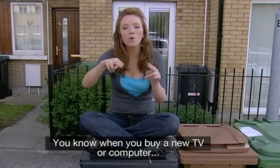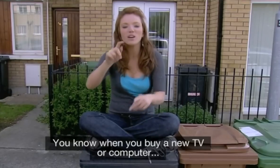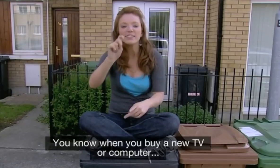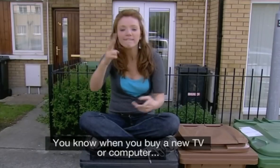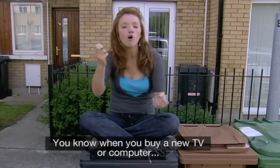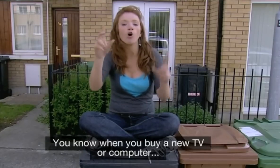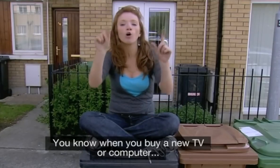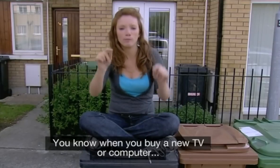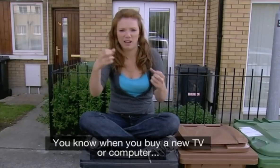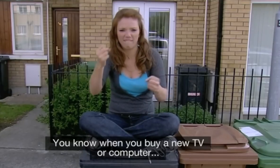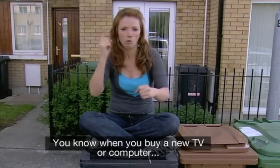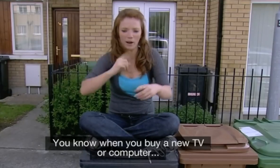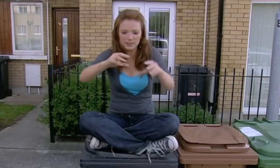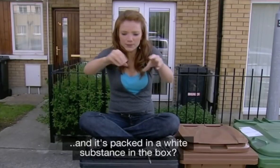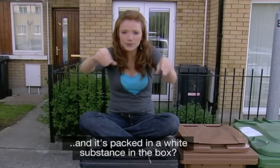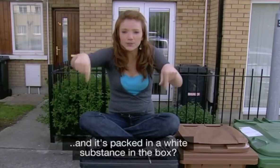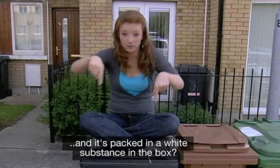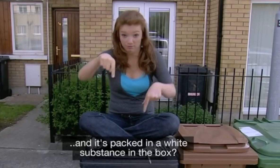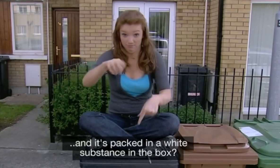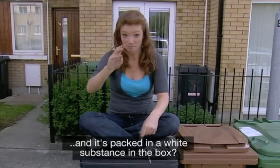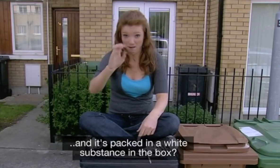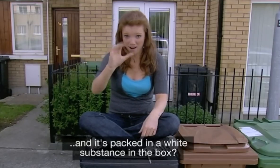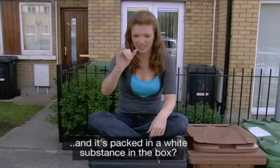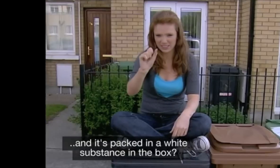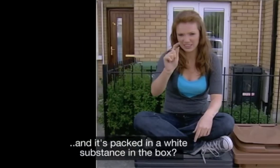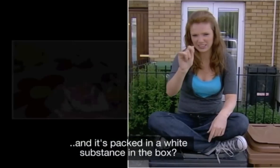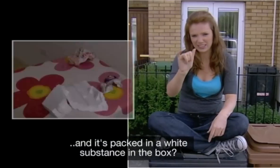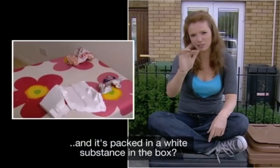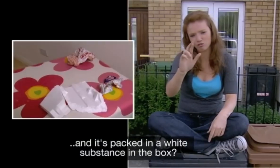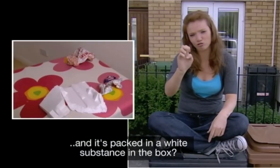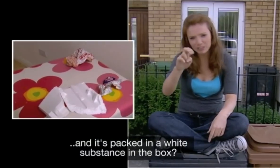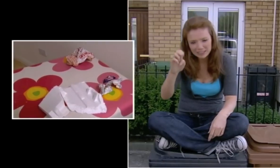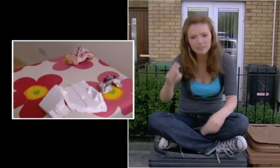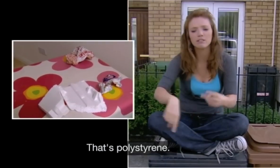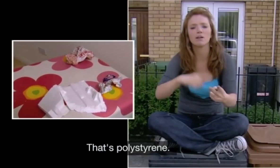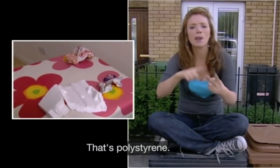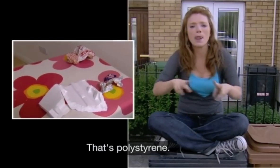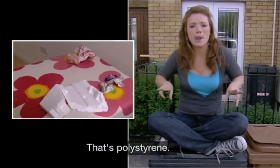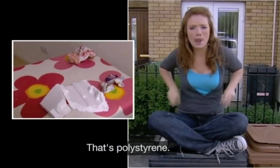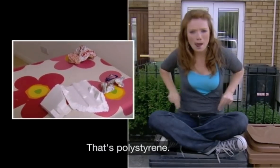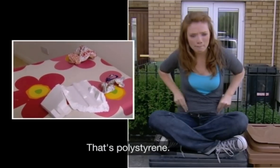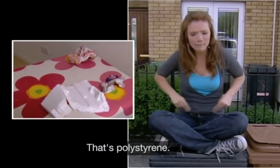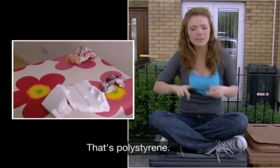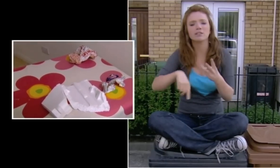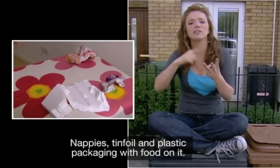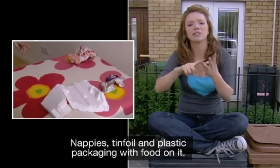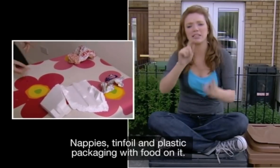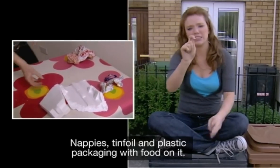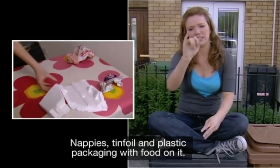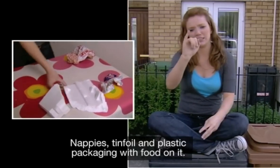you buy a new TV or computer and it's packed in a white substance in the box? That's polystyrene. Nappies, tin foil